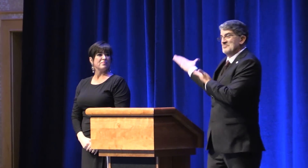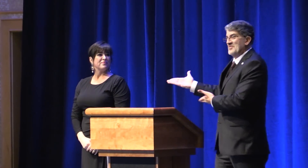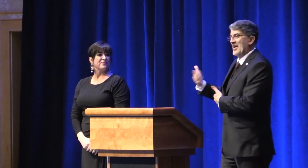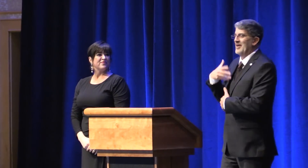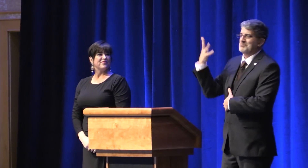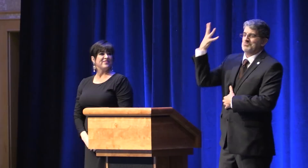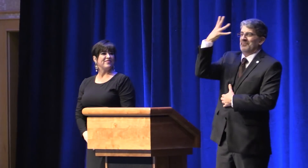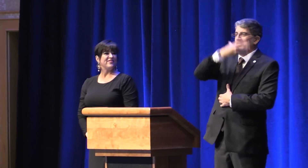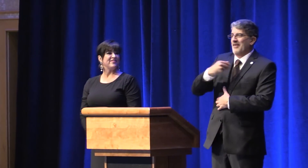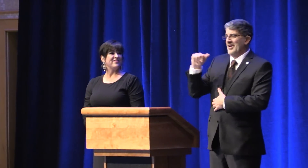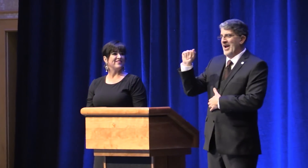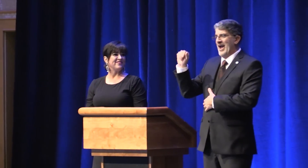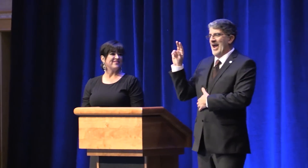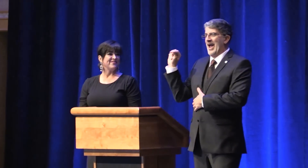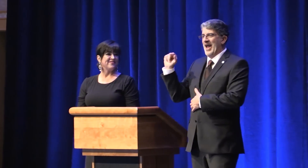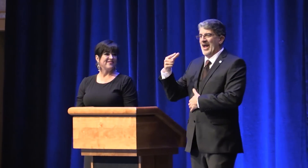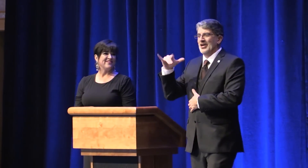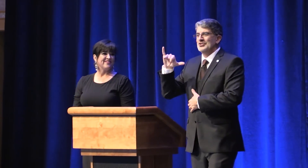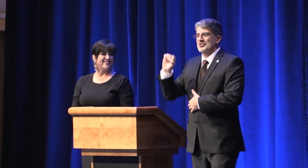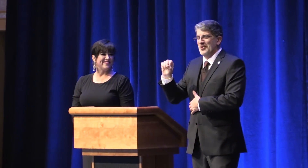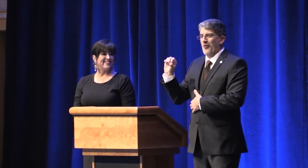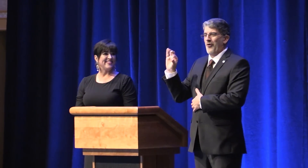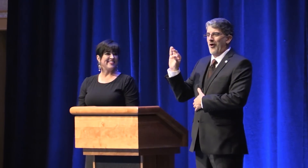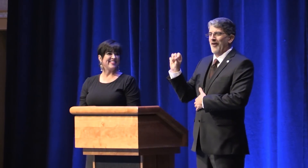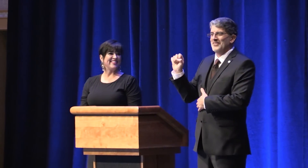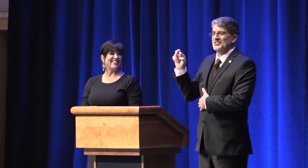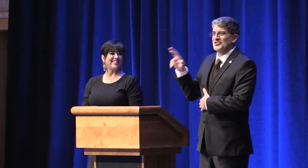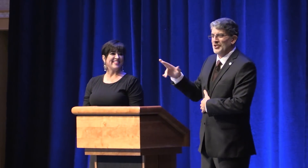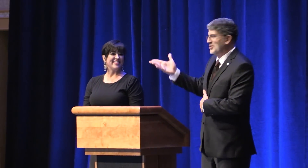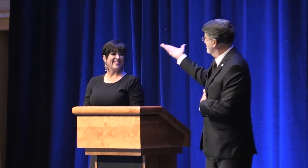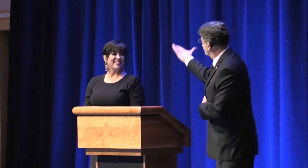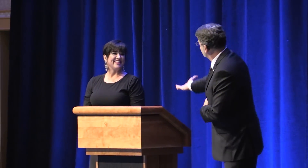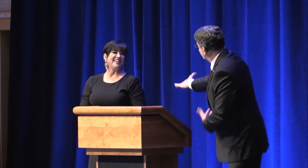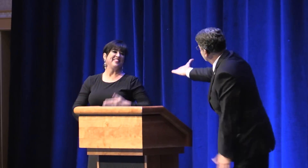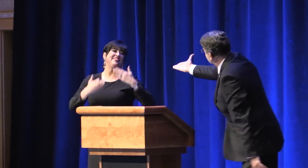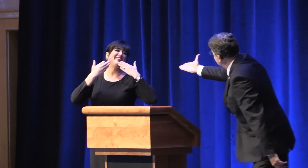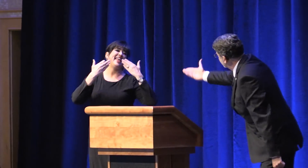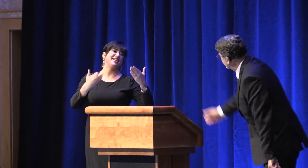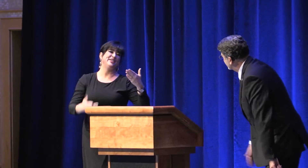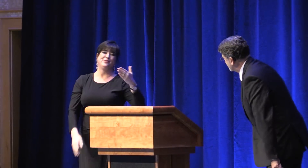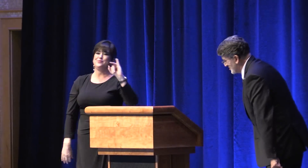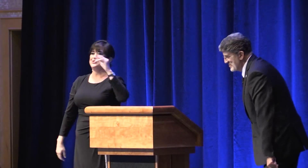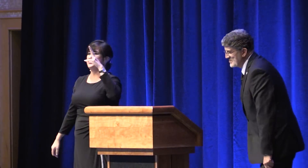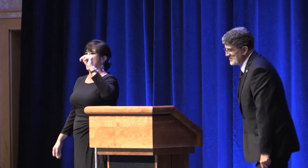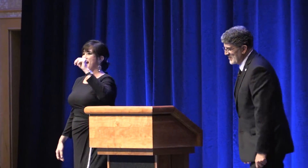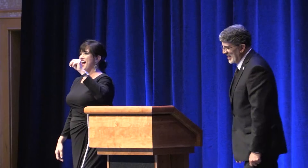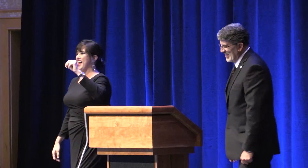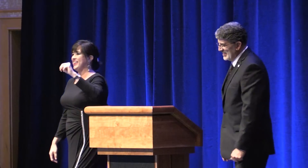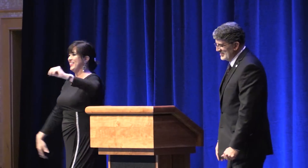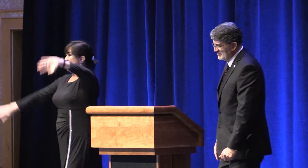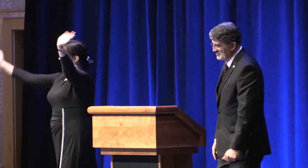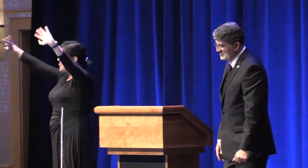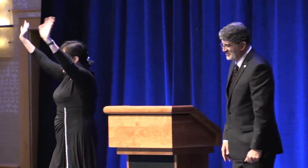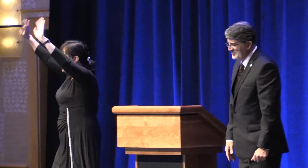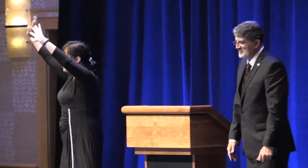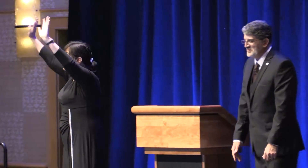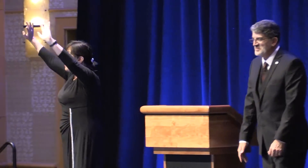And next to me is the lovely Angie Officer. Thank you so much, John.